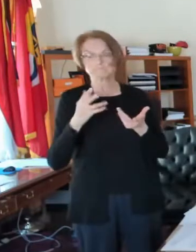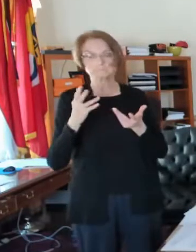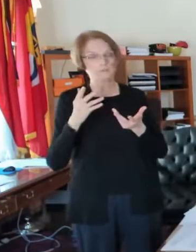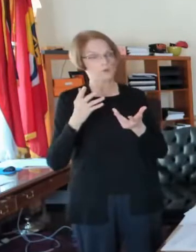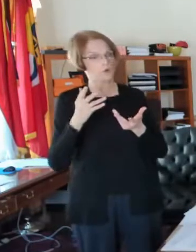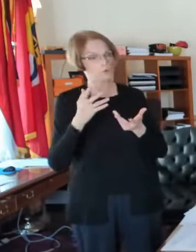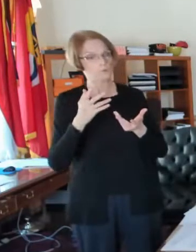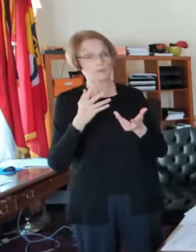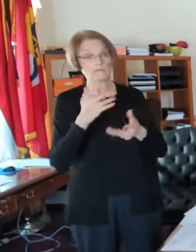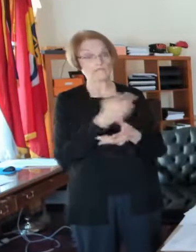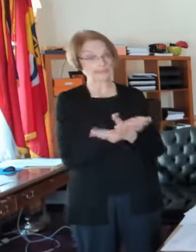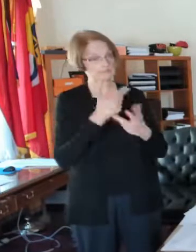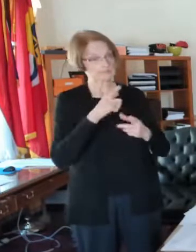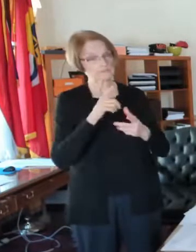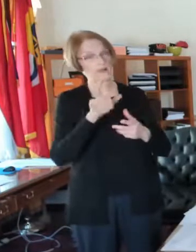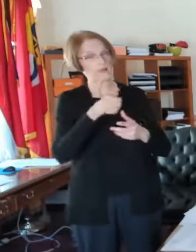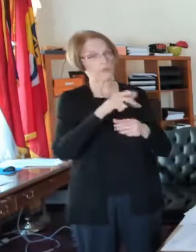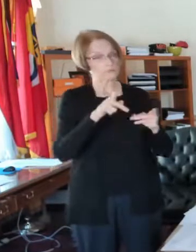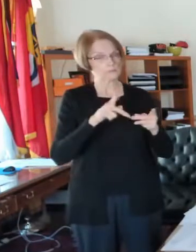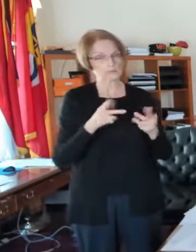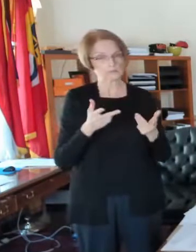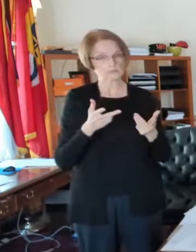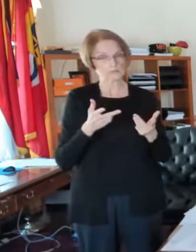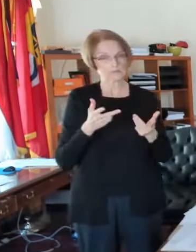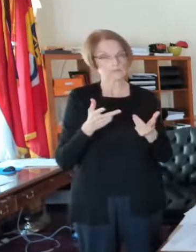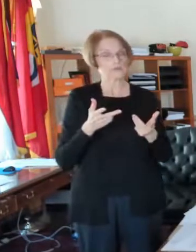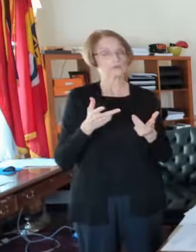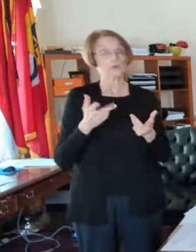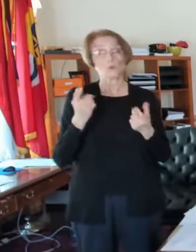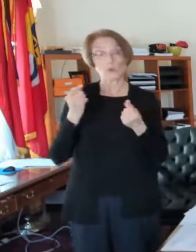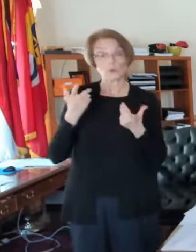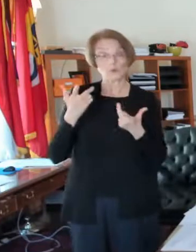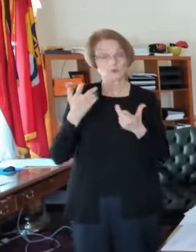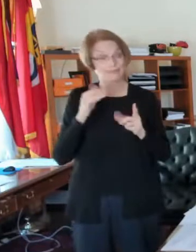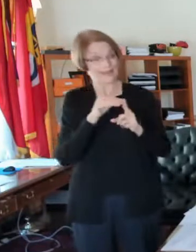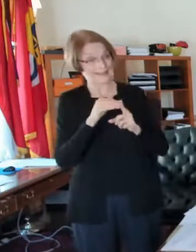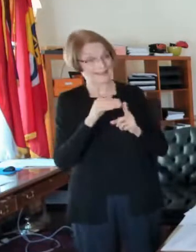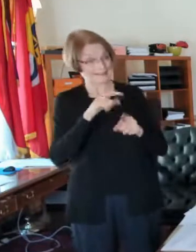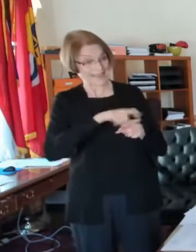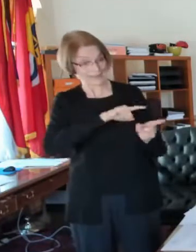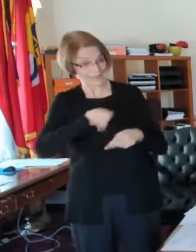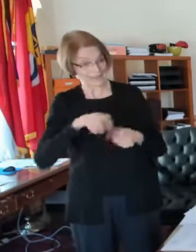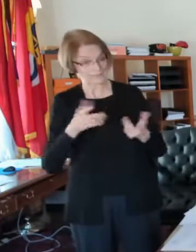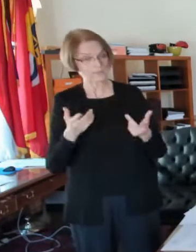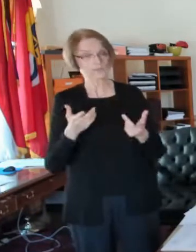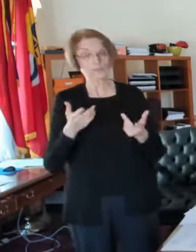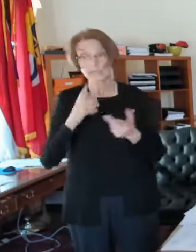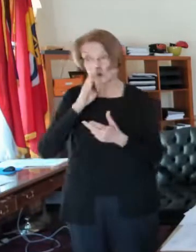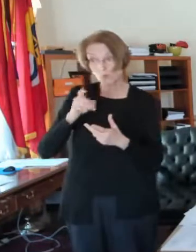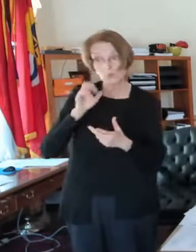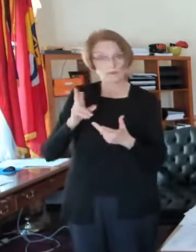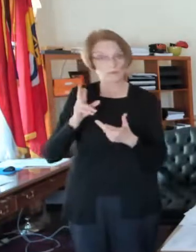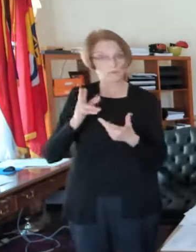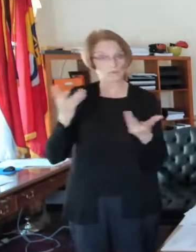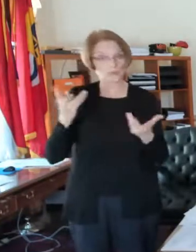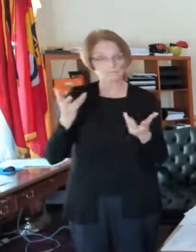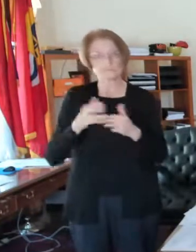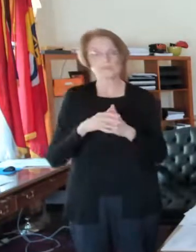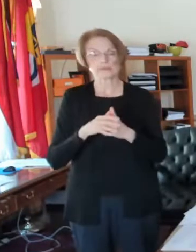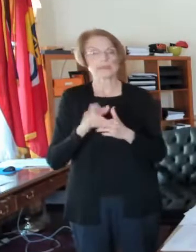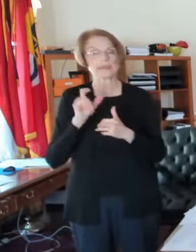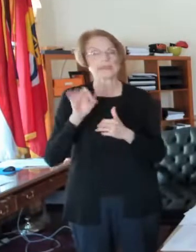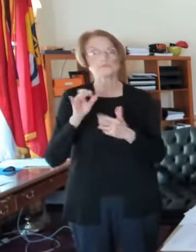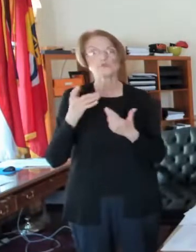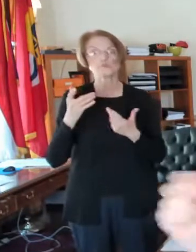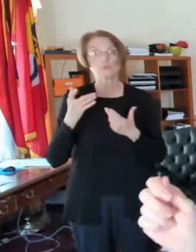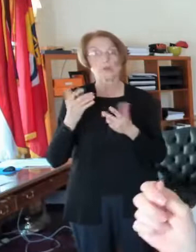not be contacted, or just ignore the notification if they get notified? Just if you are notified, there'll be an option